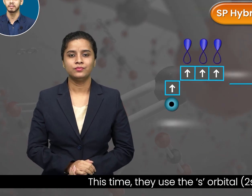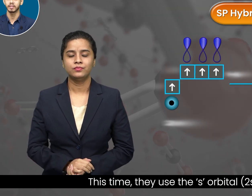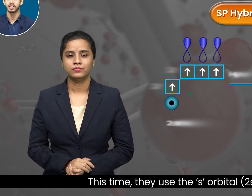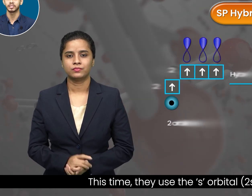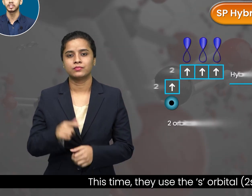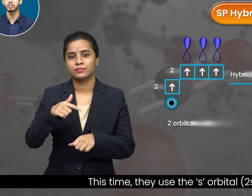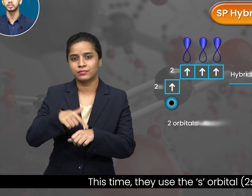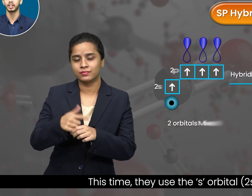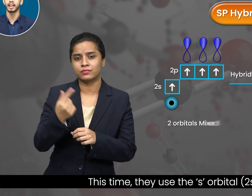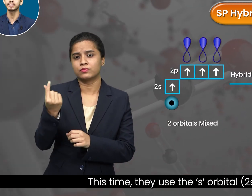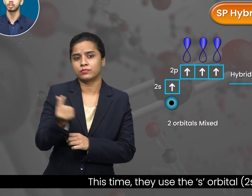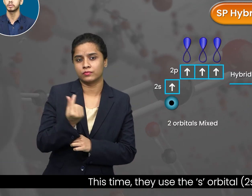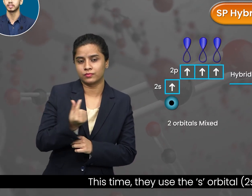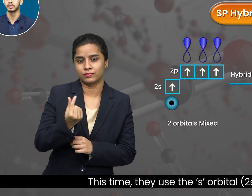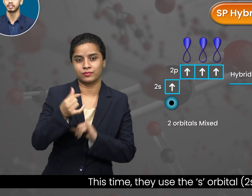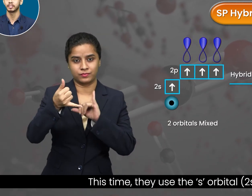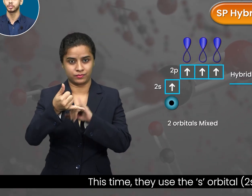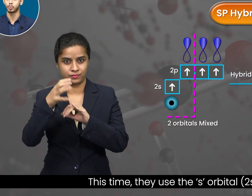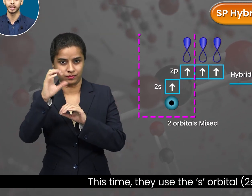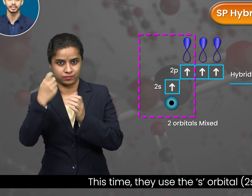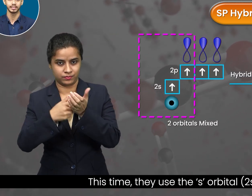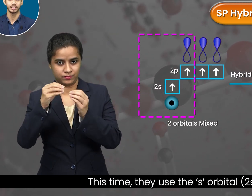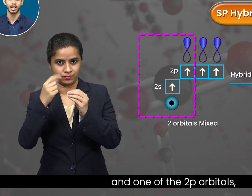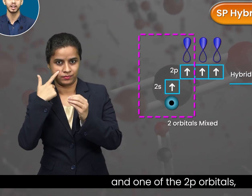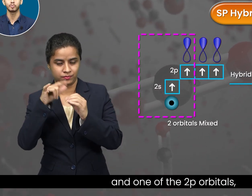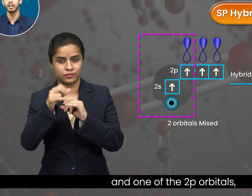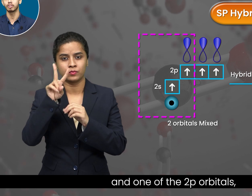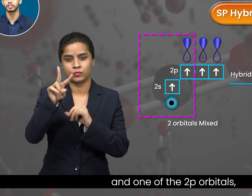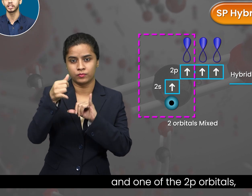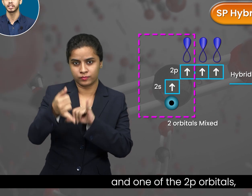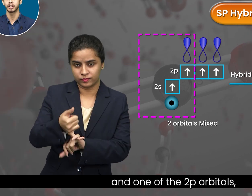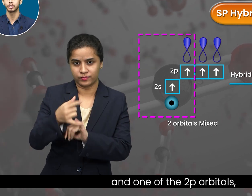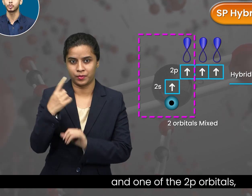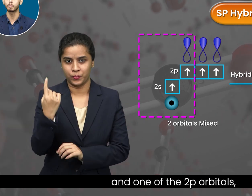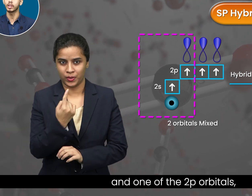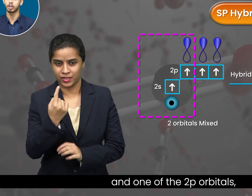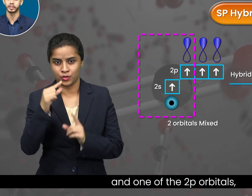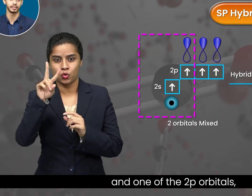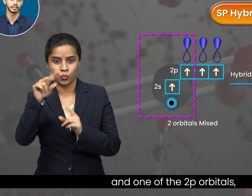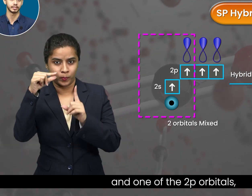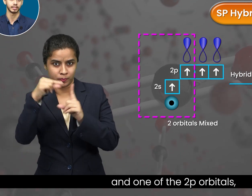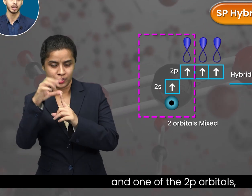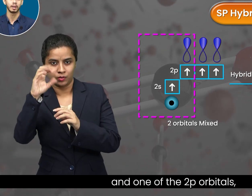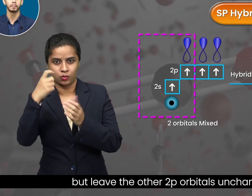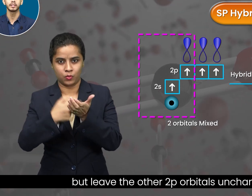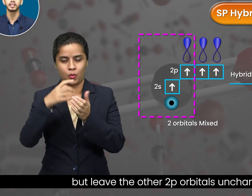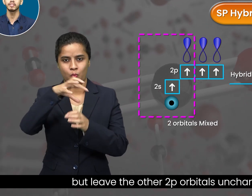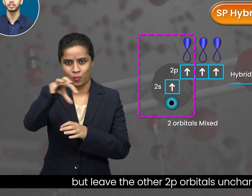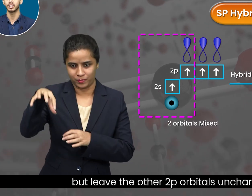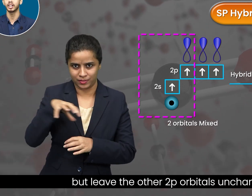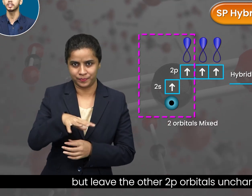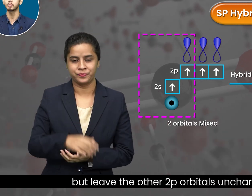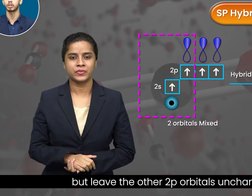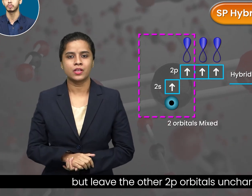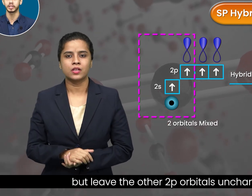This time they use the s orbital, 2s, and one of the 2p orbitals, but leave